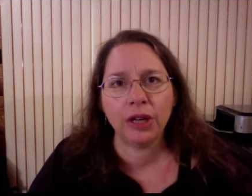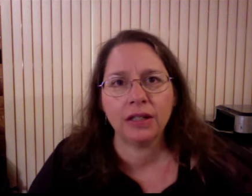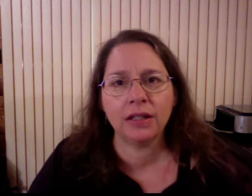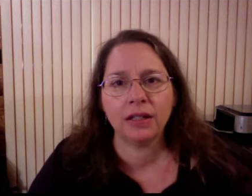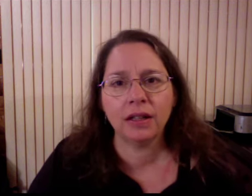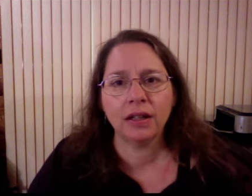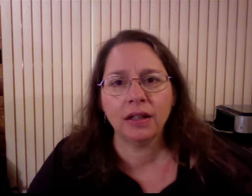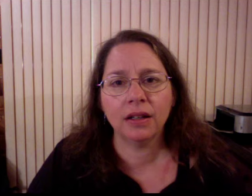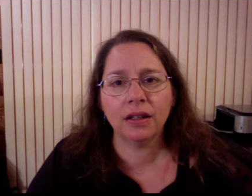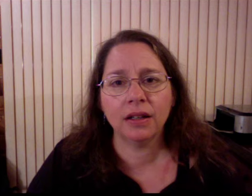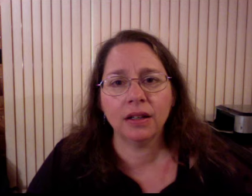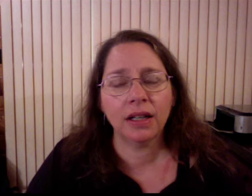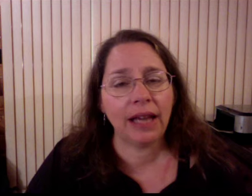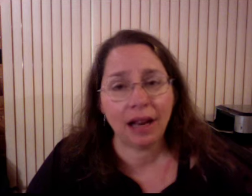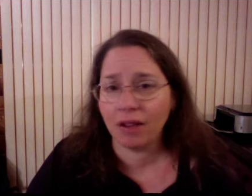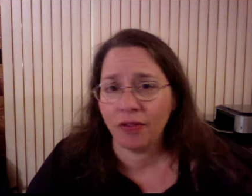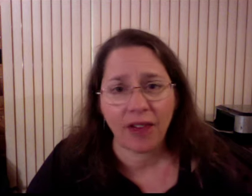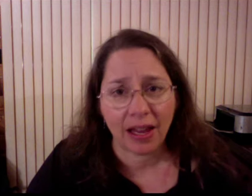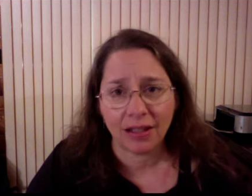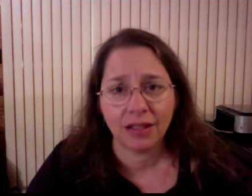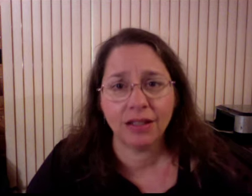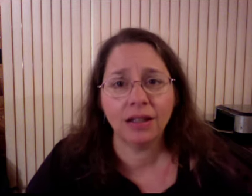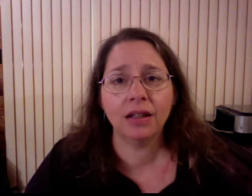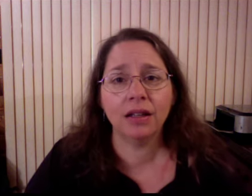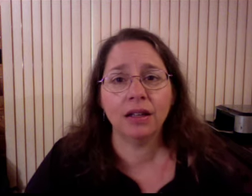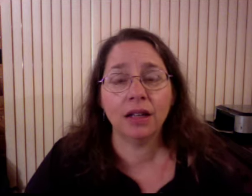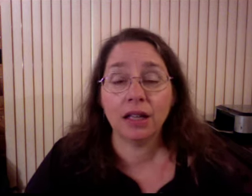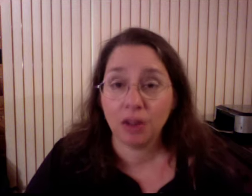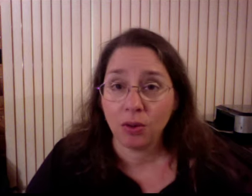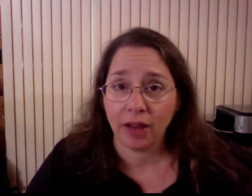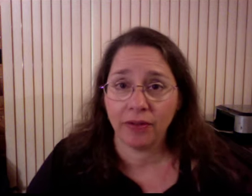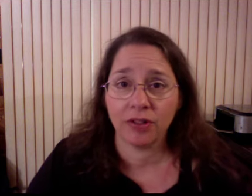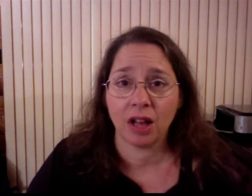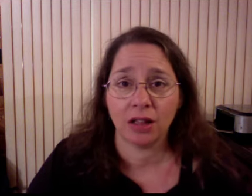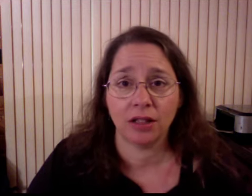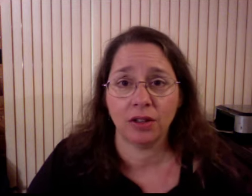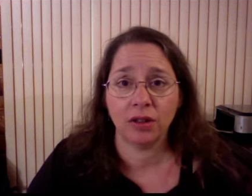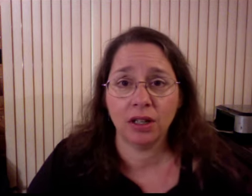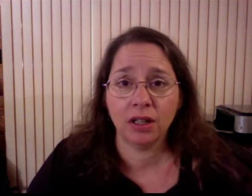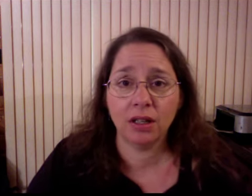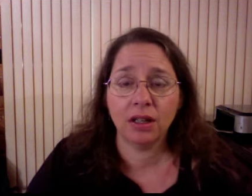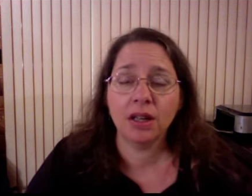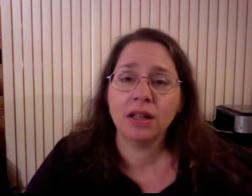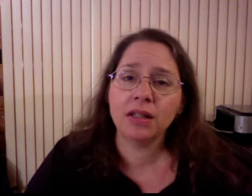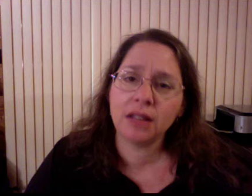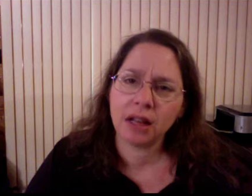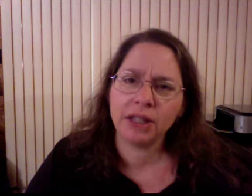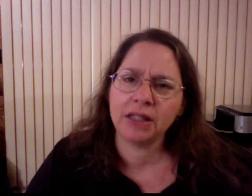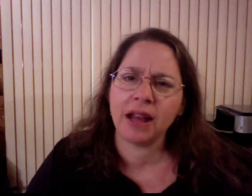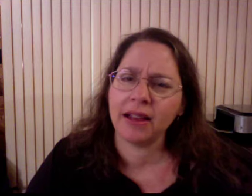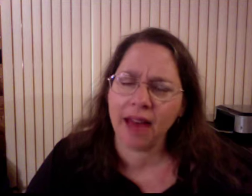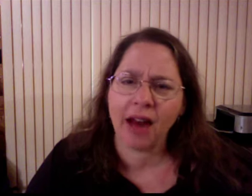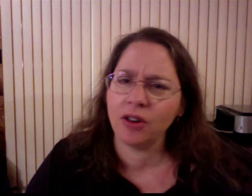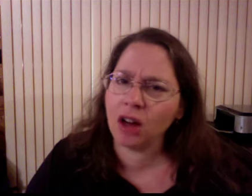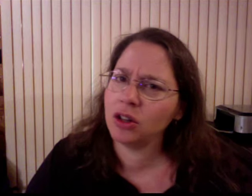is a problem when the priest cannot face his own life of solitude. Celibates like that are not good for